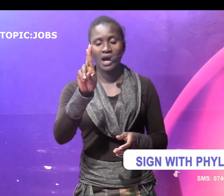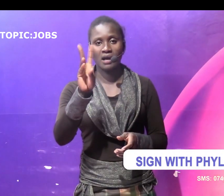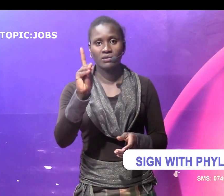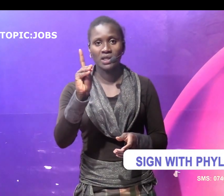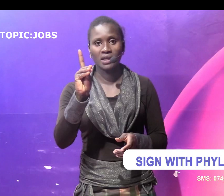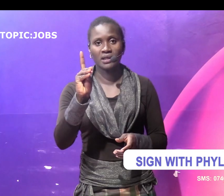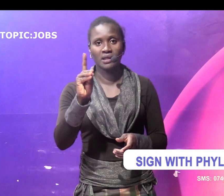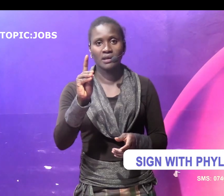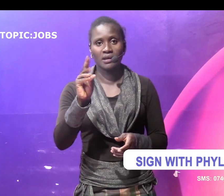B-O-A-R-D.